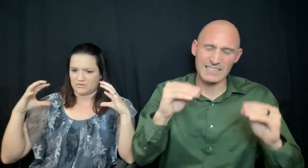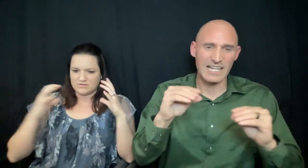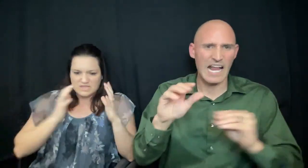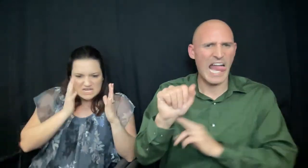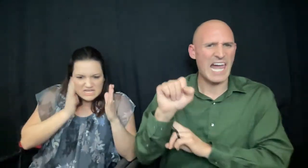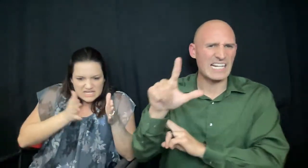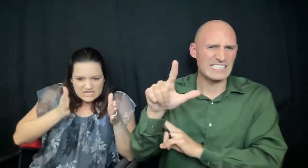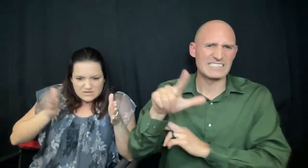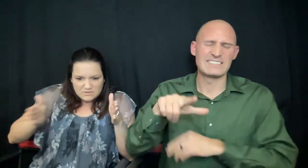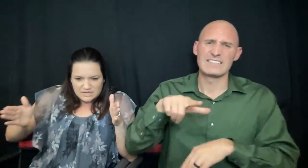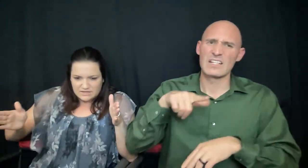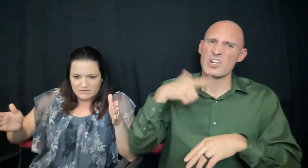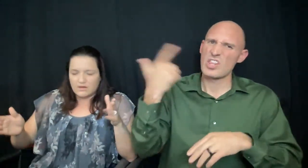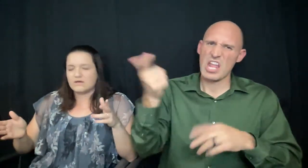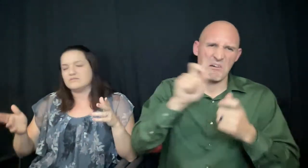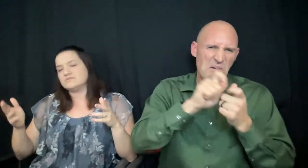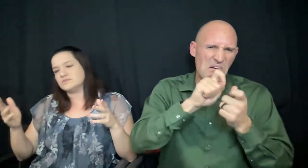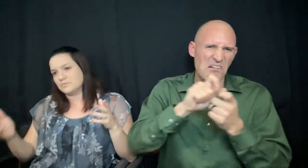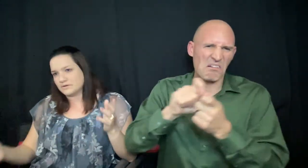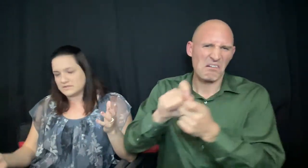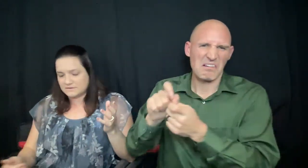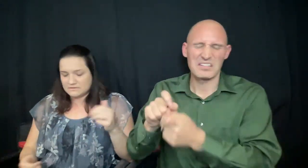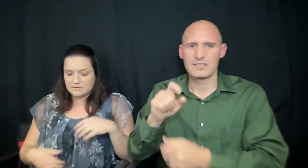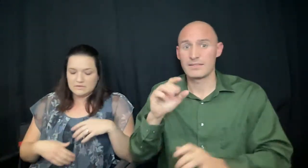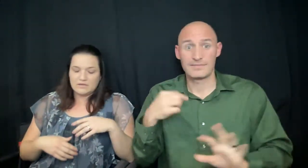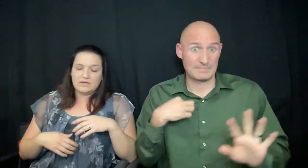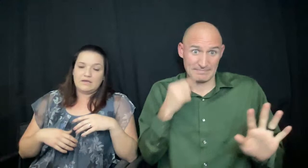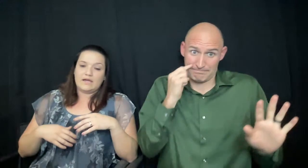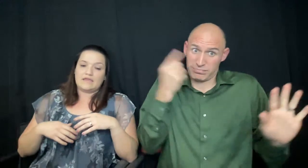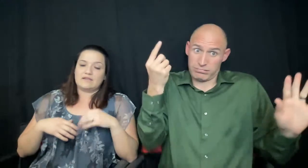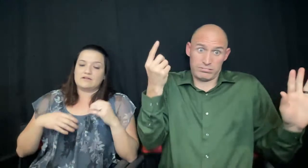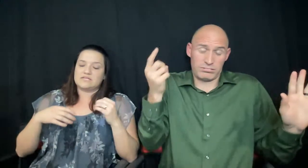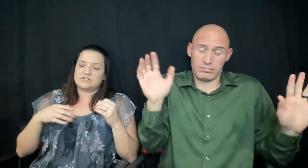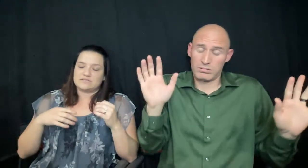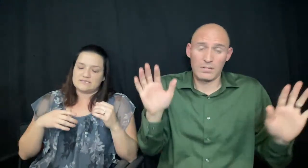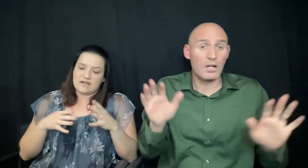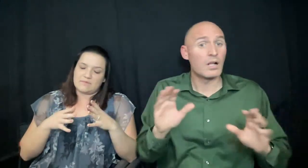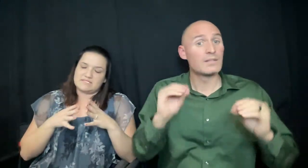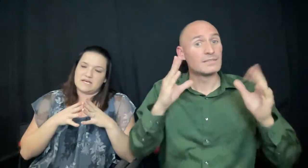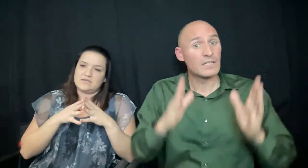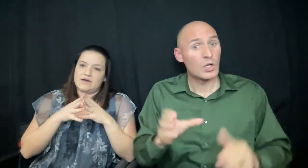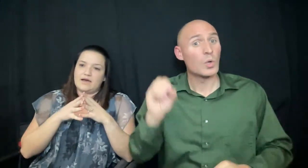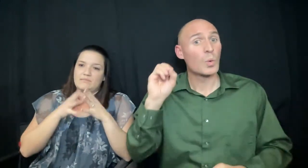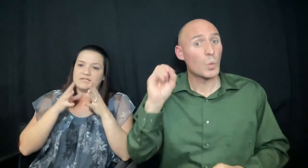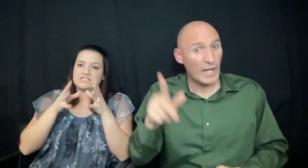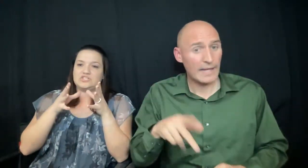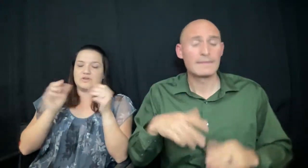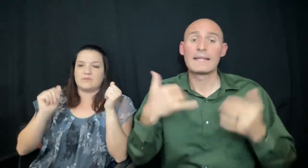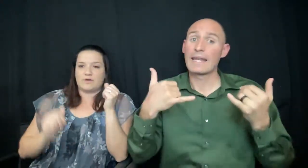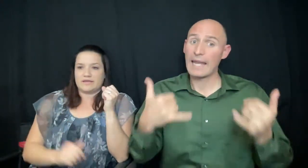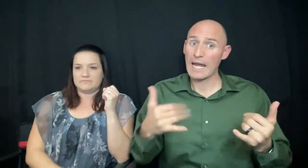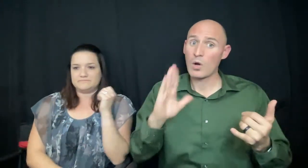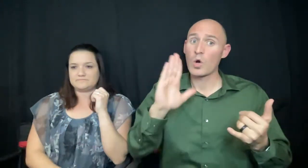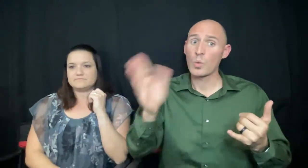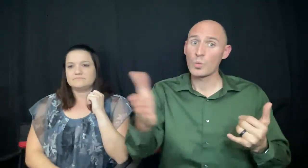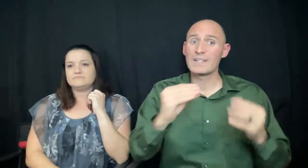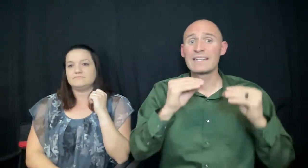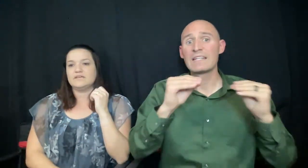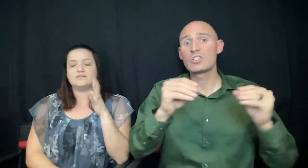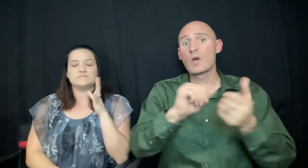the nitty gritty. Oh, so boring to me. And then our teacher says, now I'm going to teach you how to break it. He goes, because